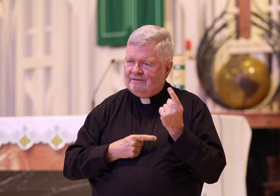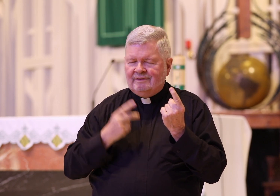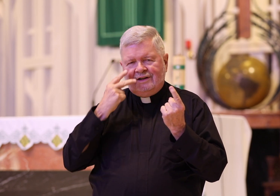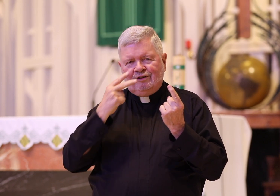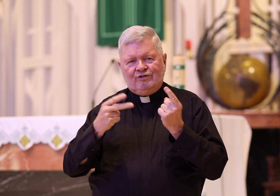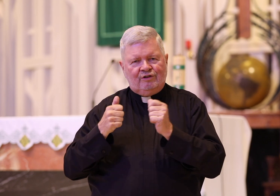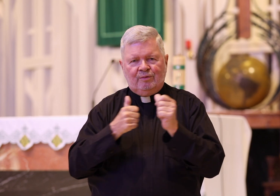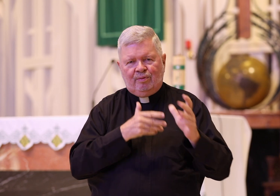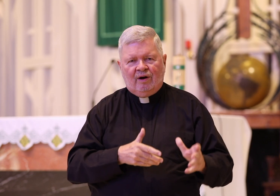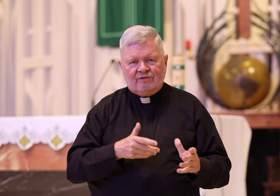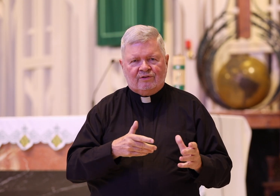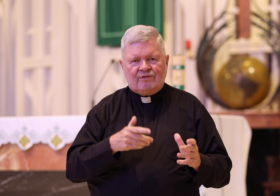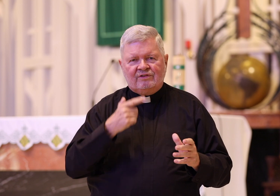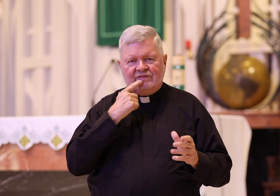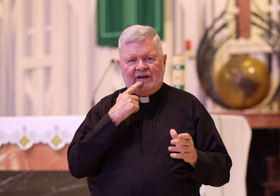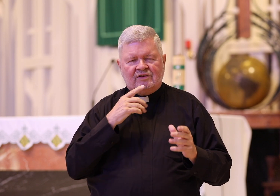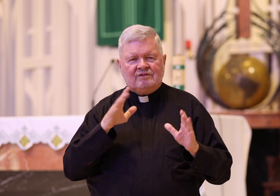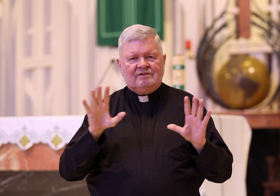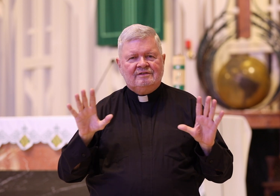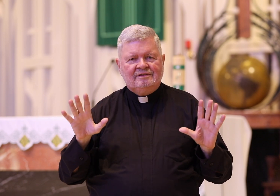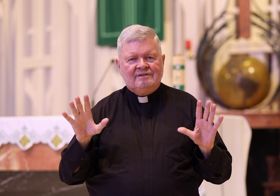and he looks at the apostles and says,